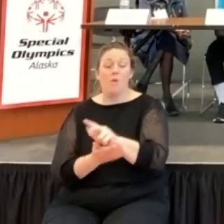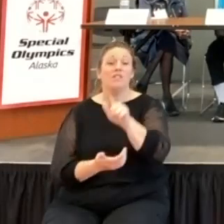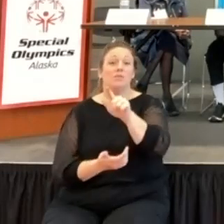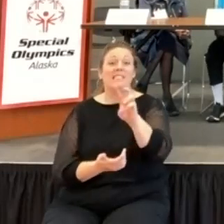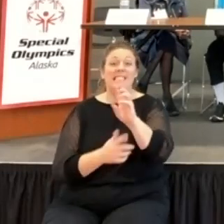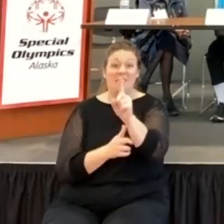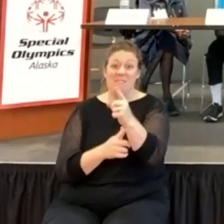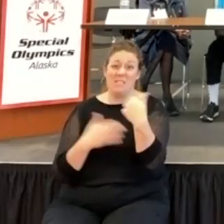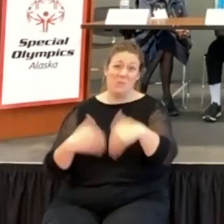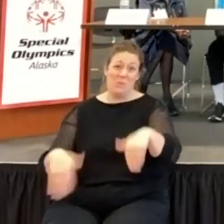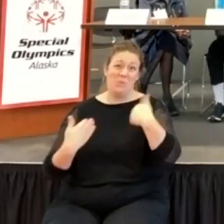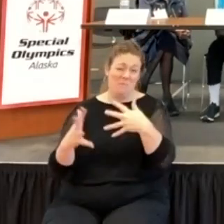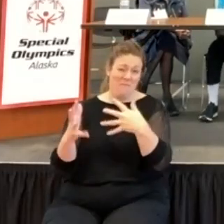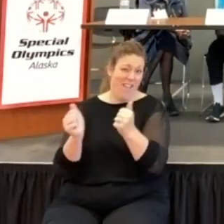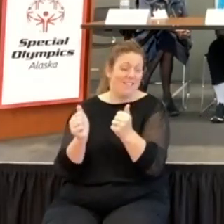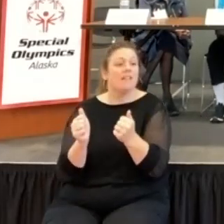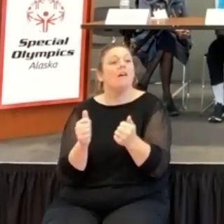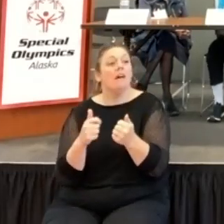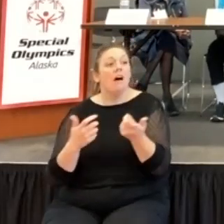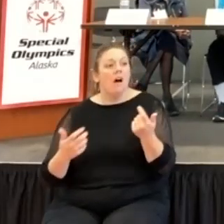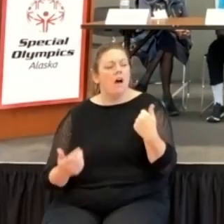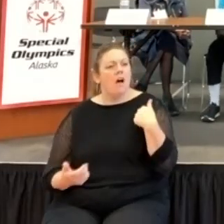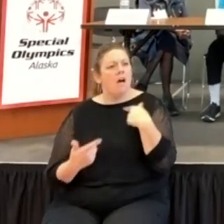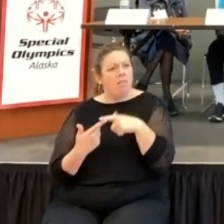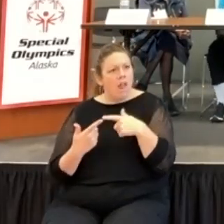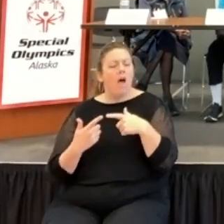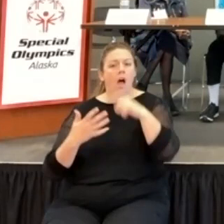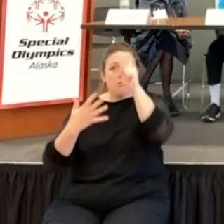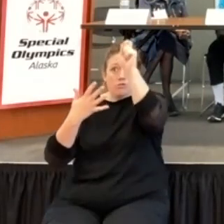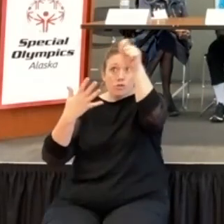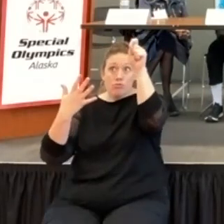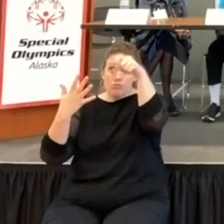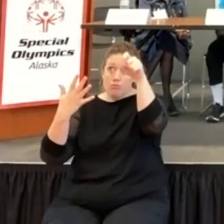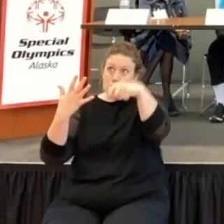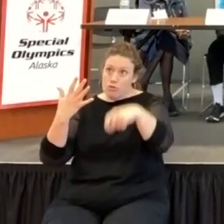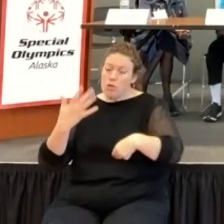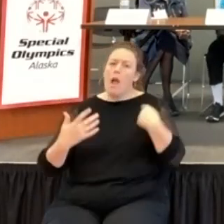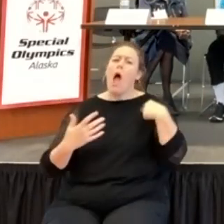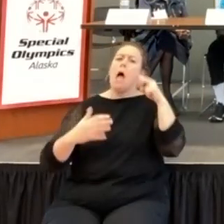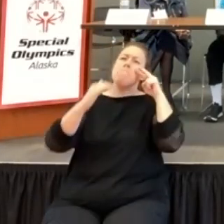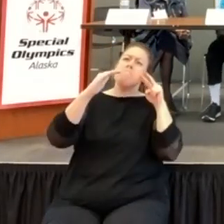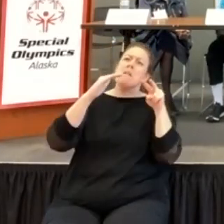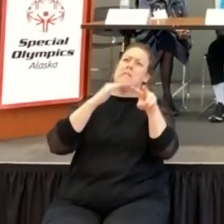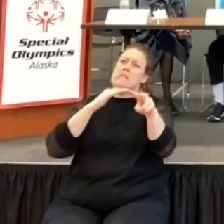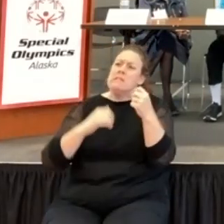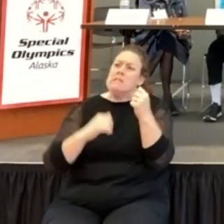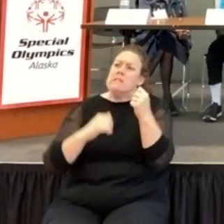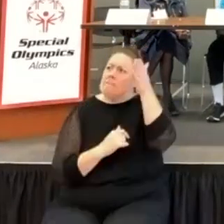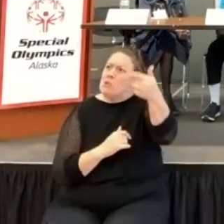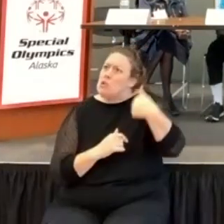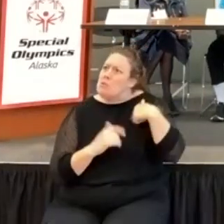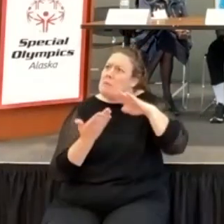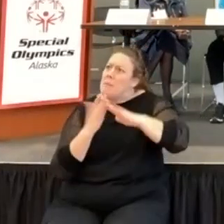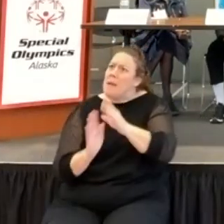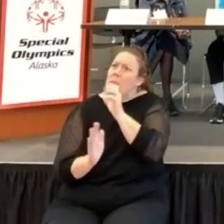older, I thought to myself, what am I going to do? You know, I'm getting older. I'm not going to be able to run a 3-hour marathon no more. I'm not going